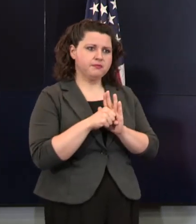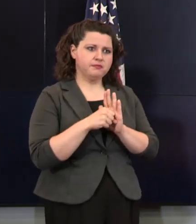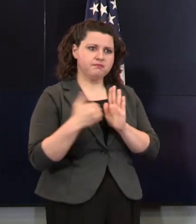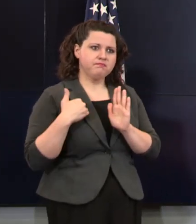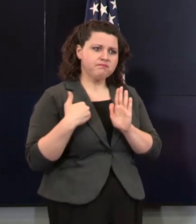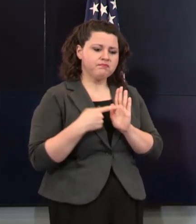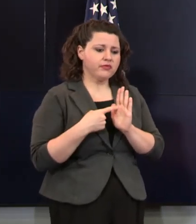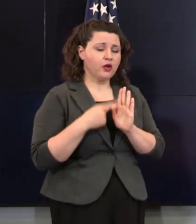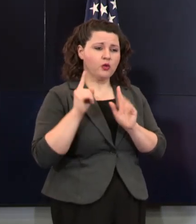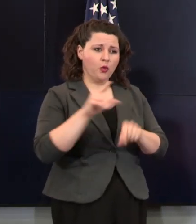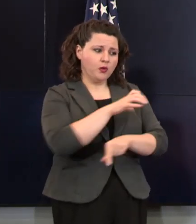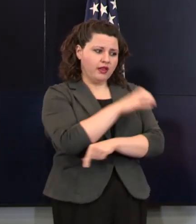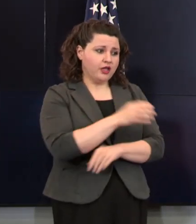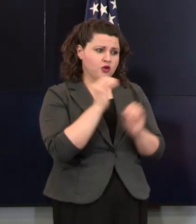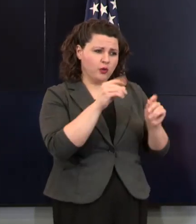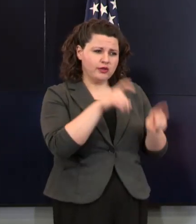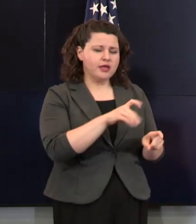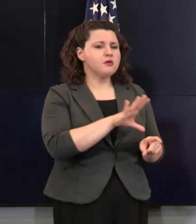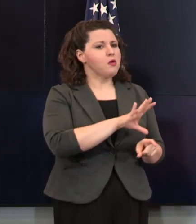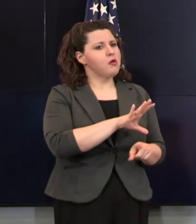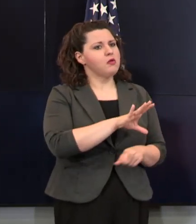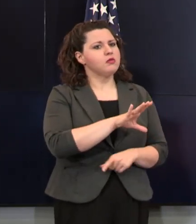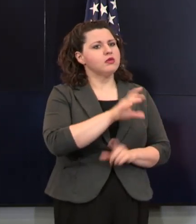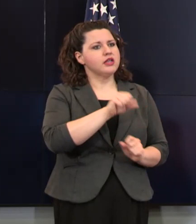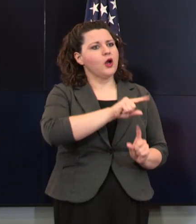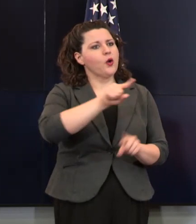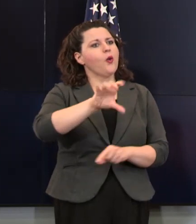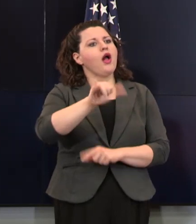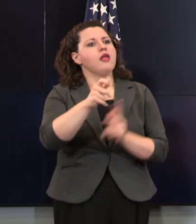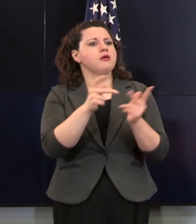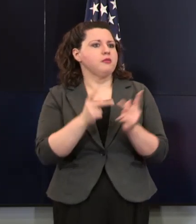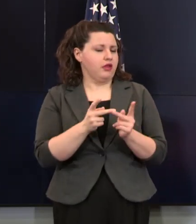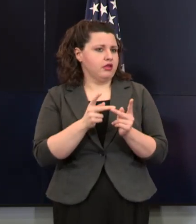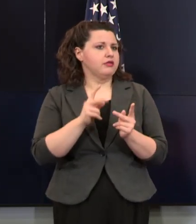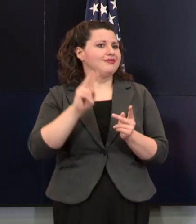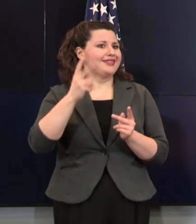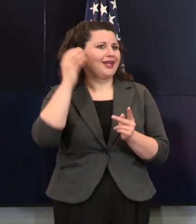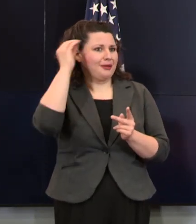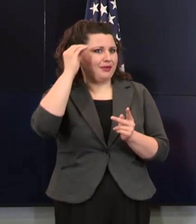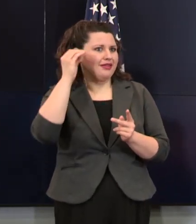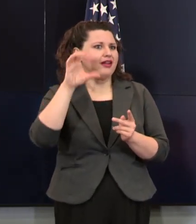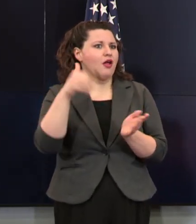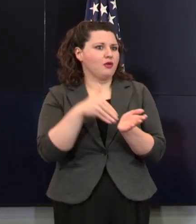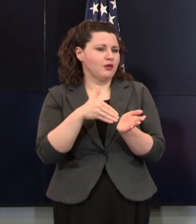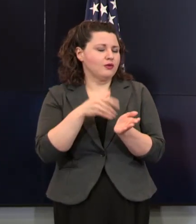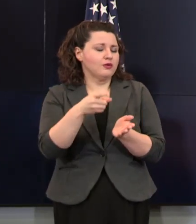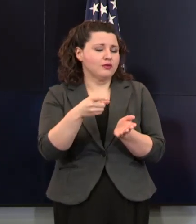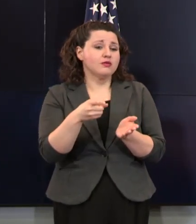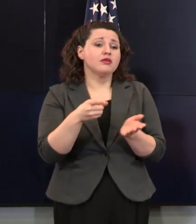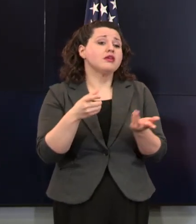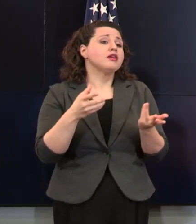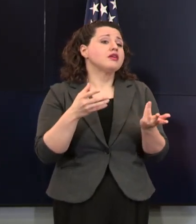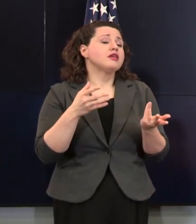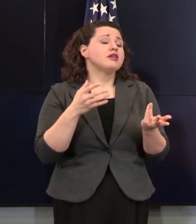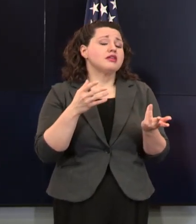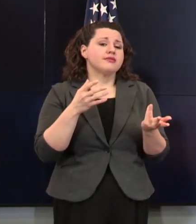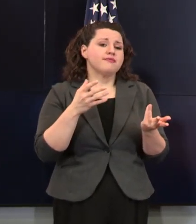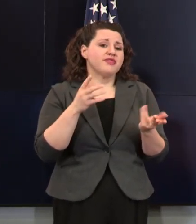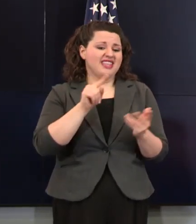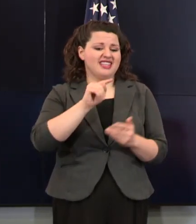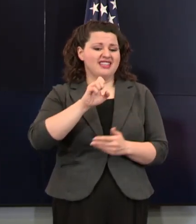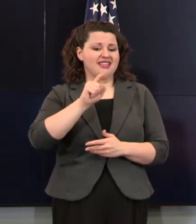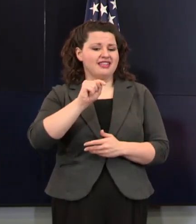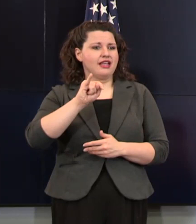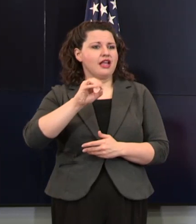they don't test you, then I would encourage Iowans to get a second opinion and to continue. These are Test Iowa